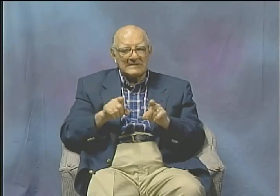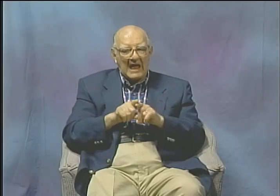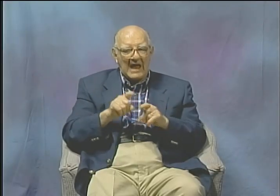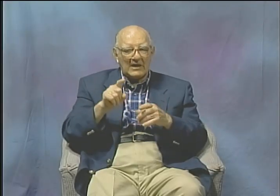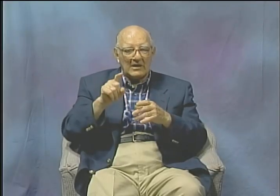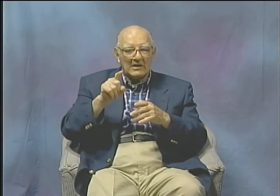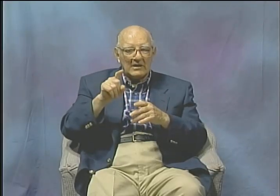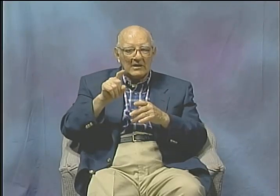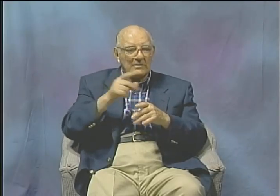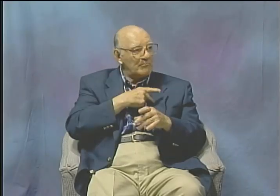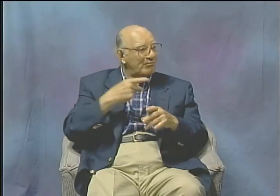like the Prince